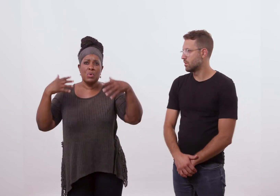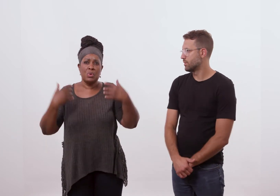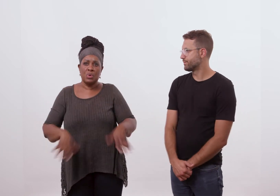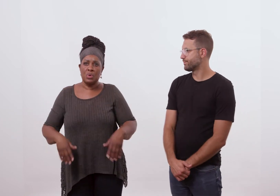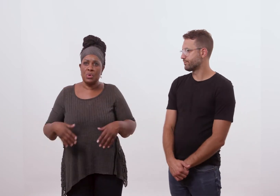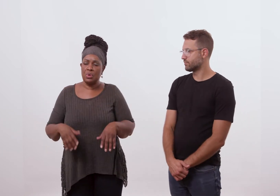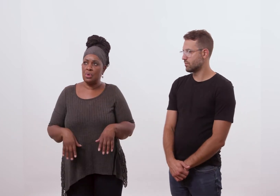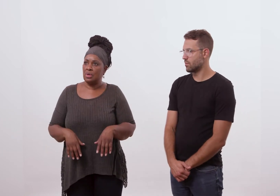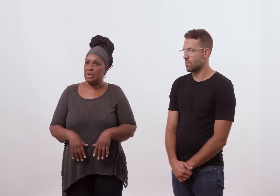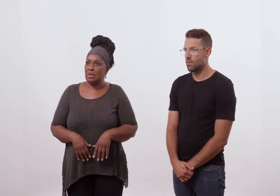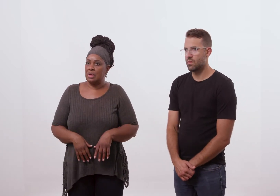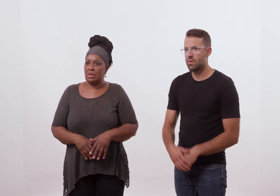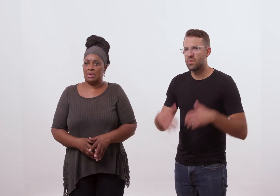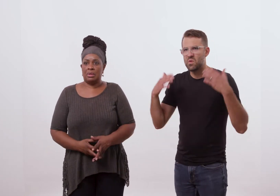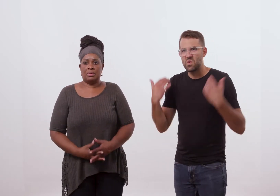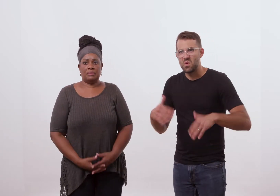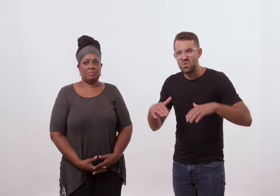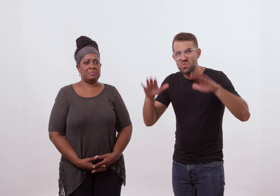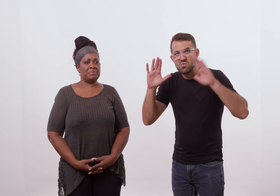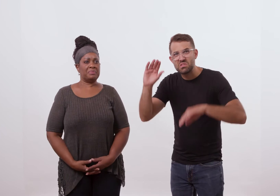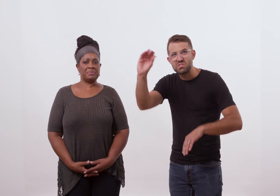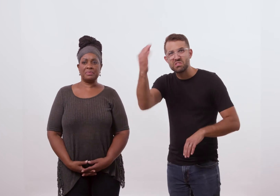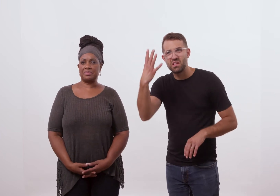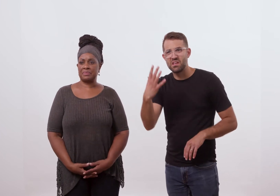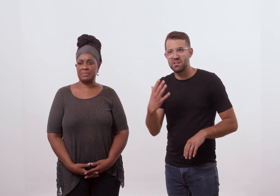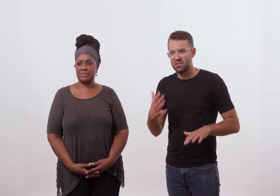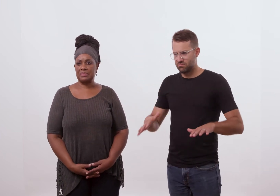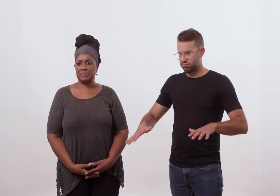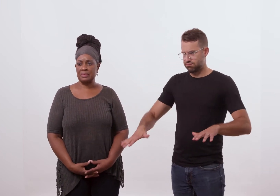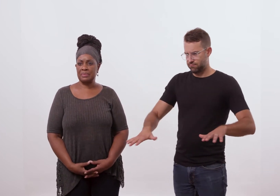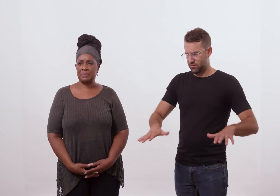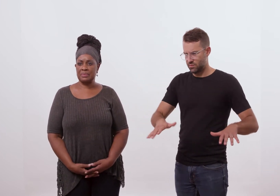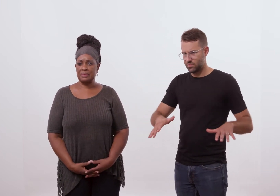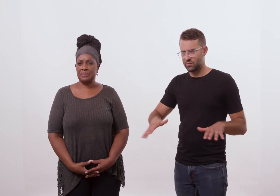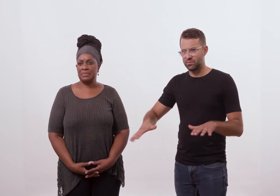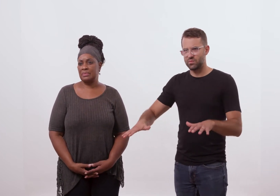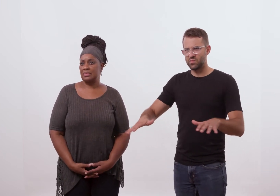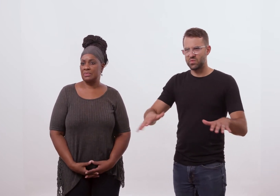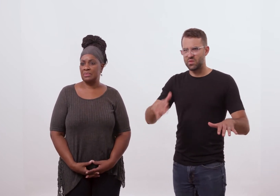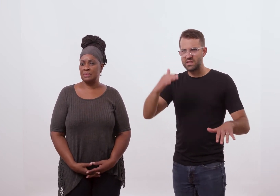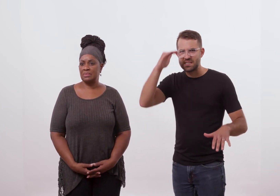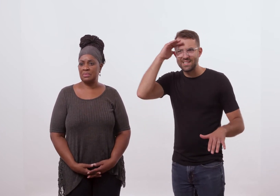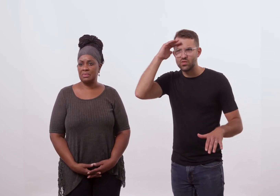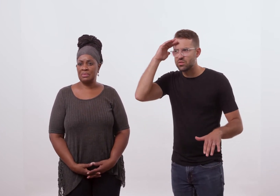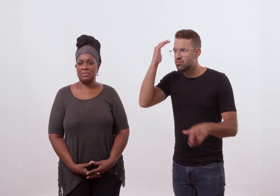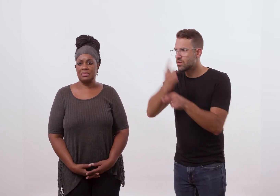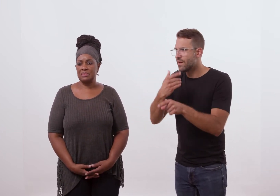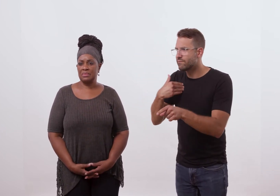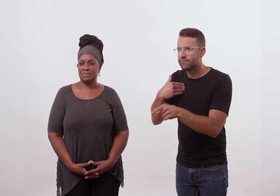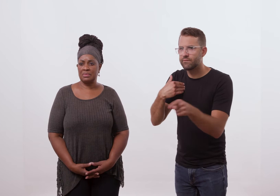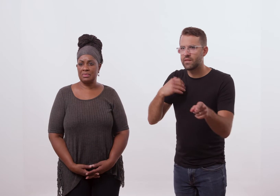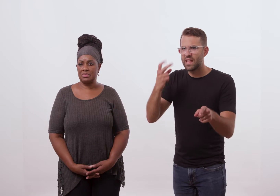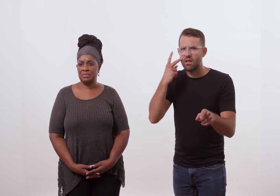Great sun. Sun Toucher. What is it? You have a keen-eyed scout among you, do you not? Yes, but why?